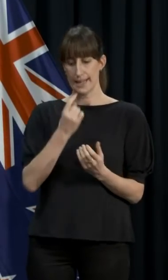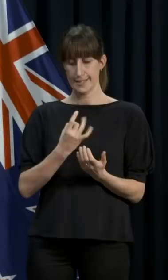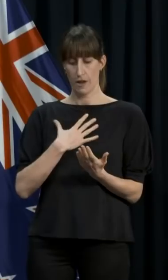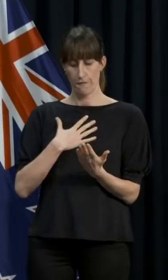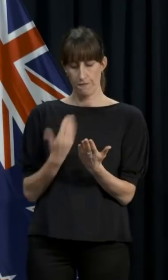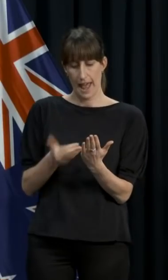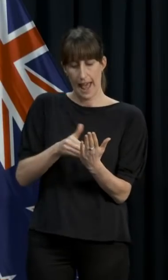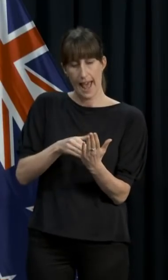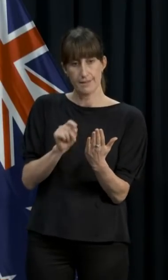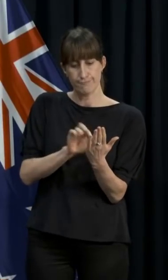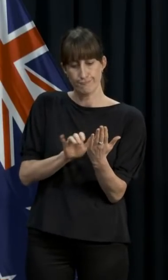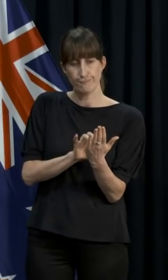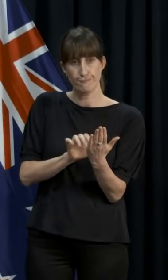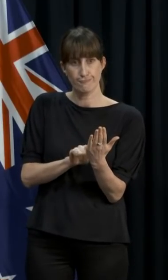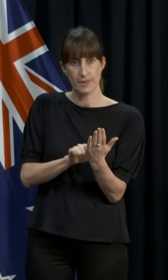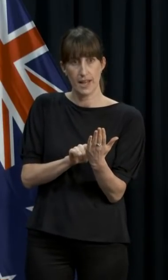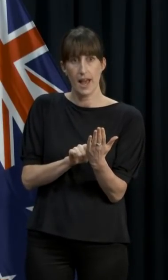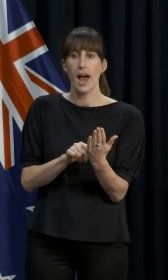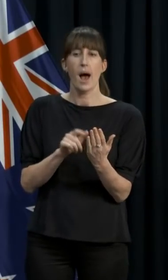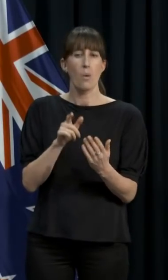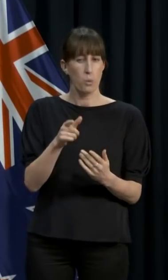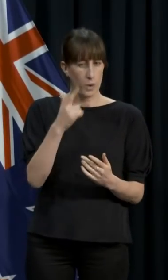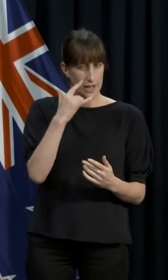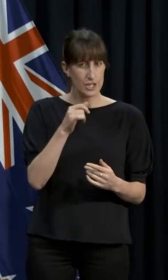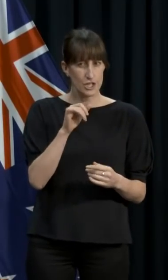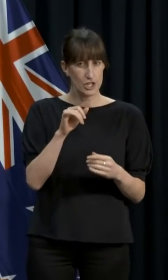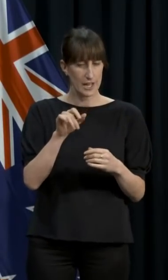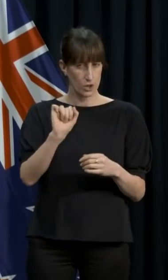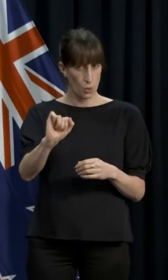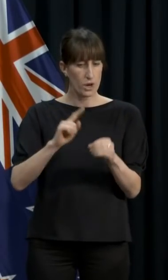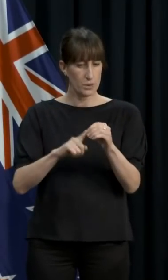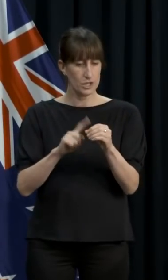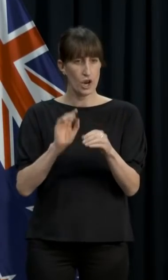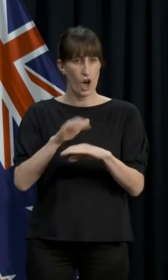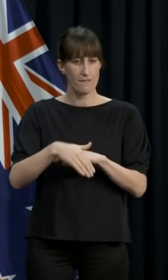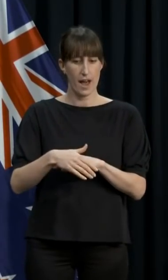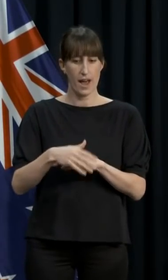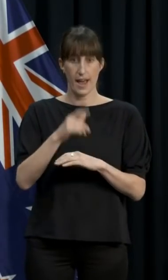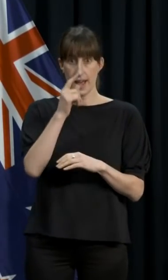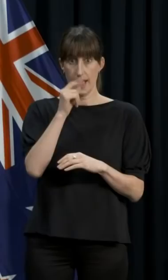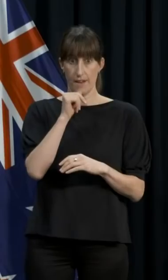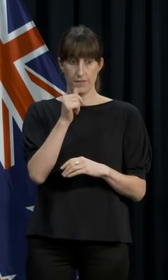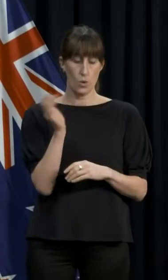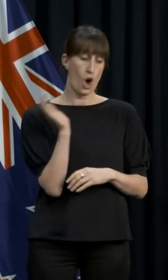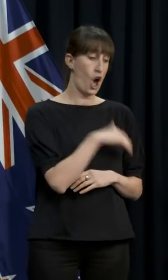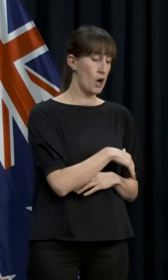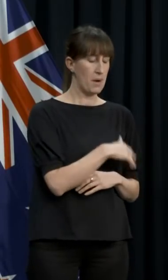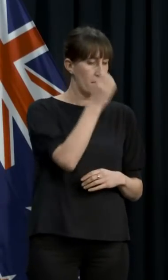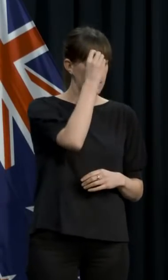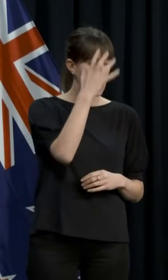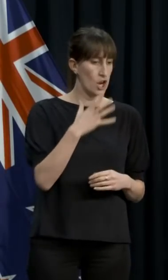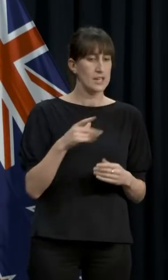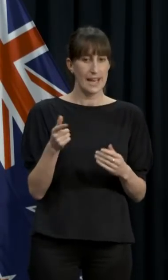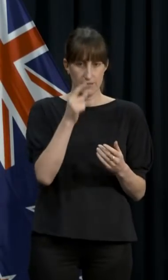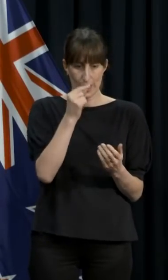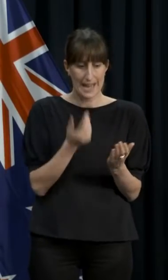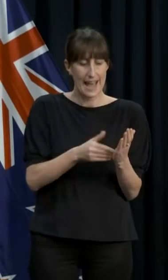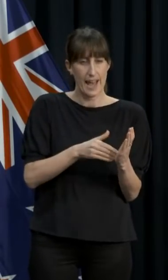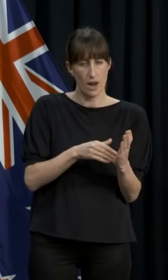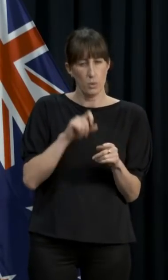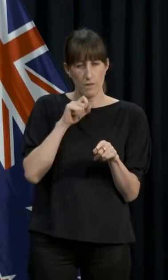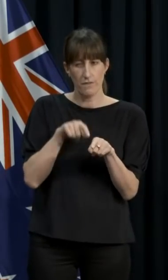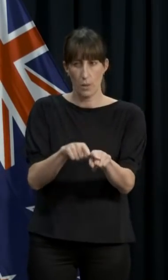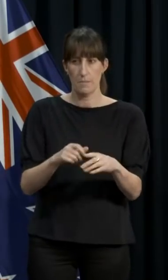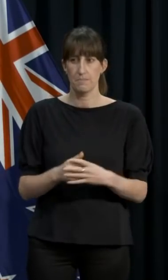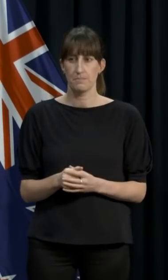that allows for people to do that retrospectively rather than just forward-looking as well. Rolling out any media or anything like that, or just